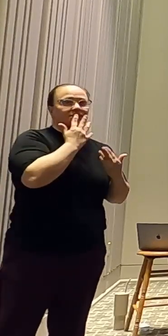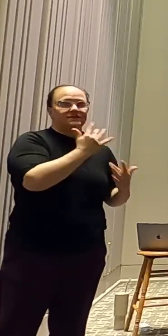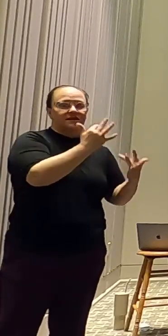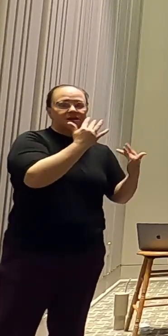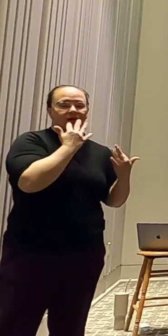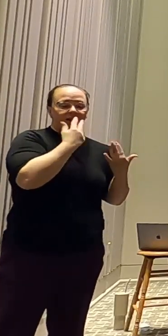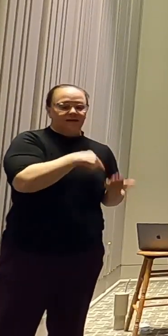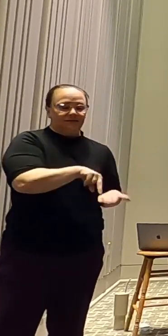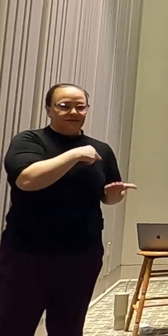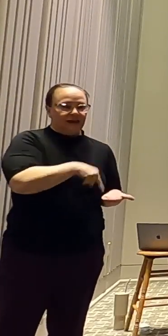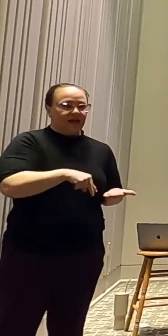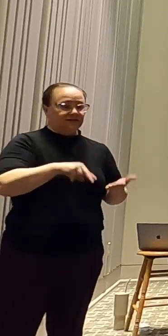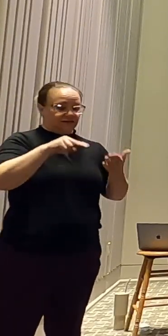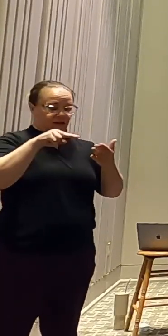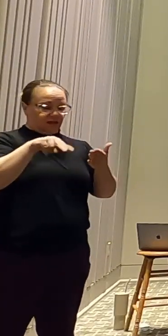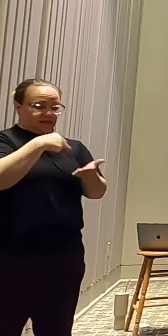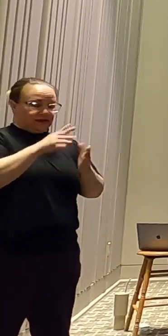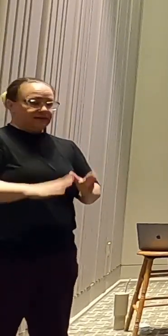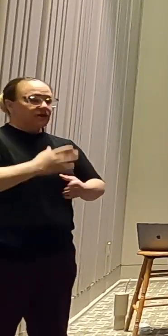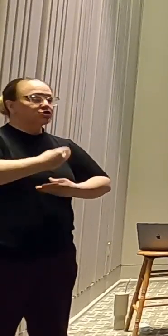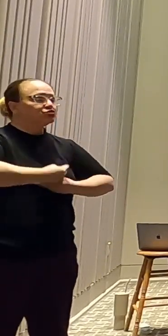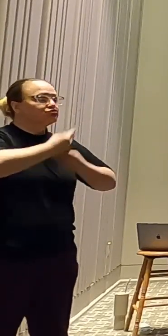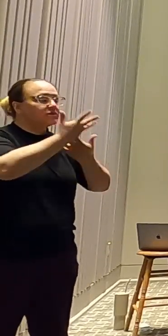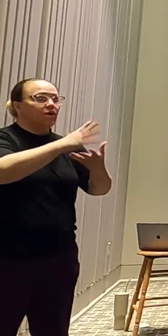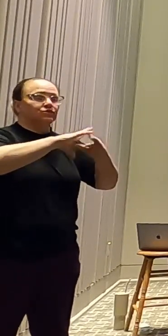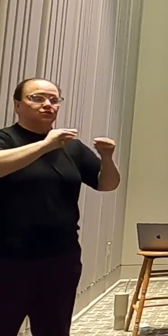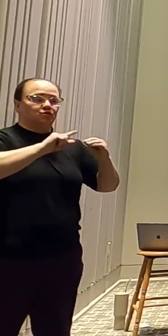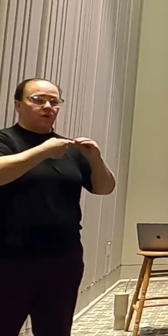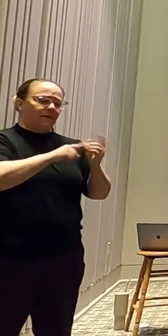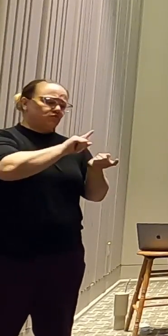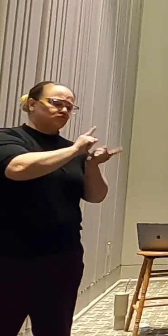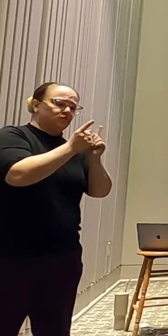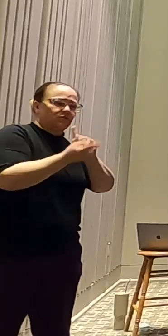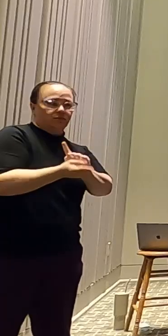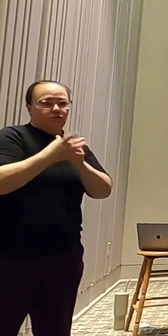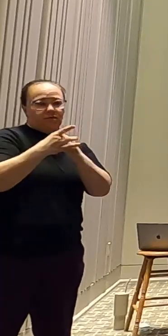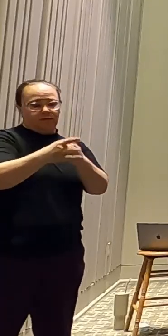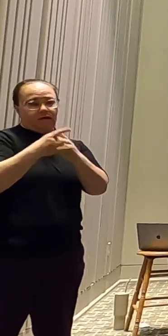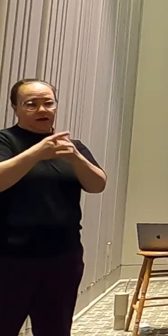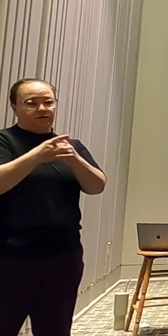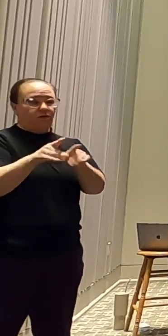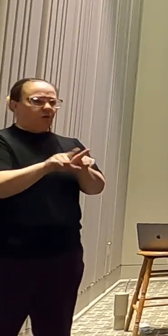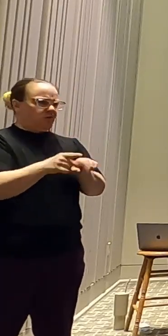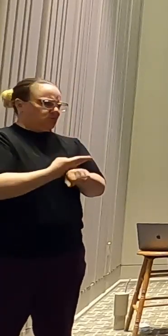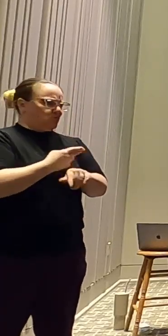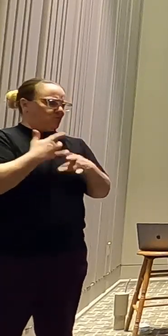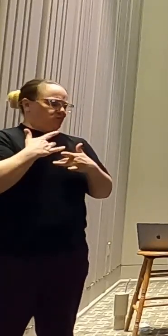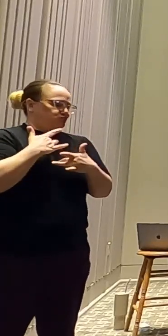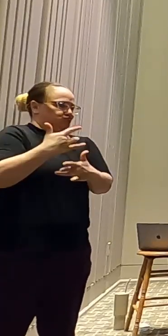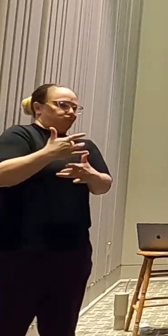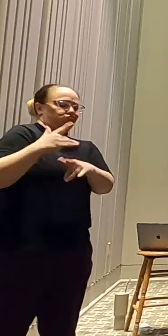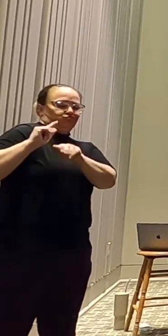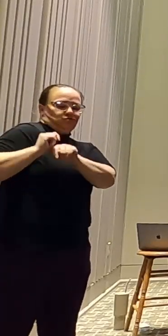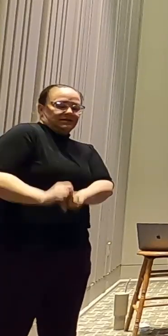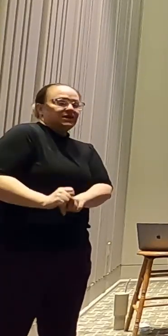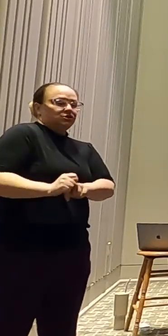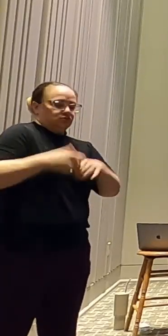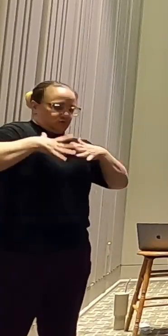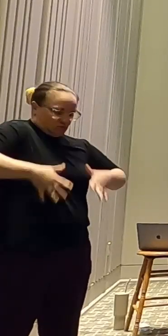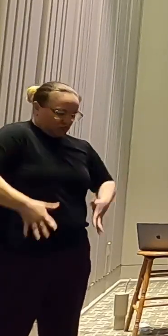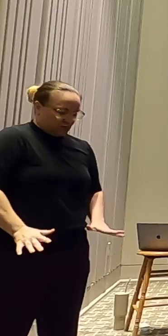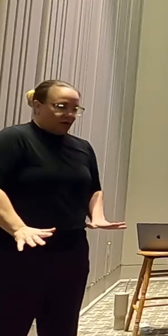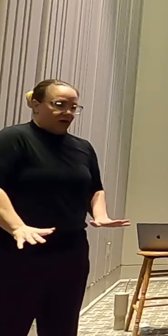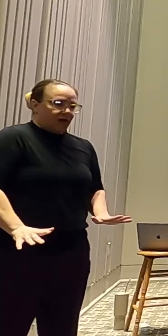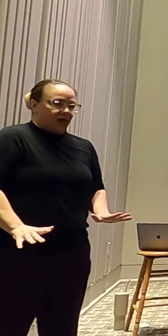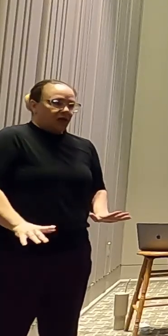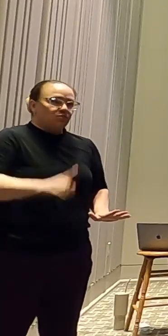transformation or guidance. The dancer would also be dressed in traditional regalia And what they would be wearing would